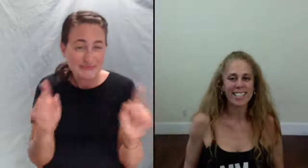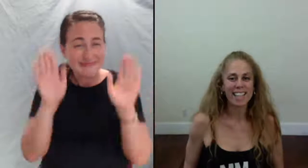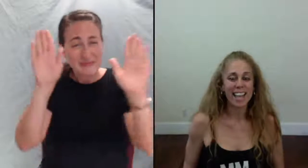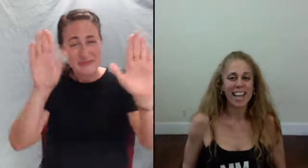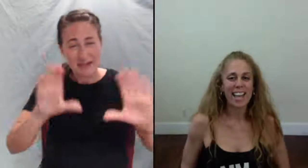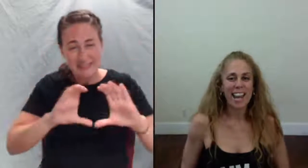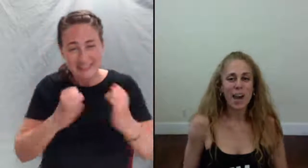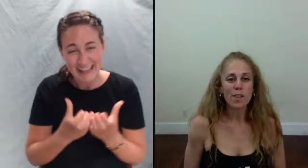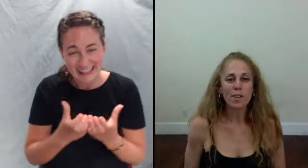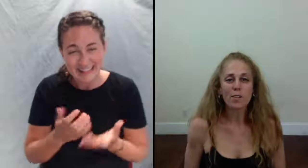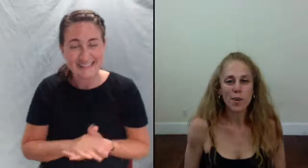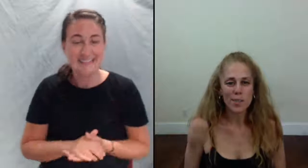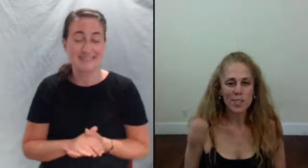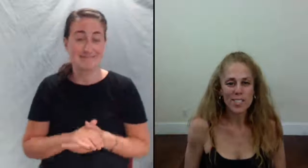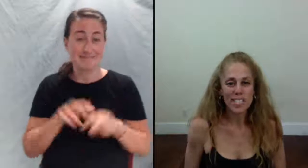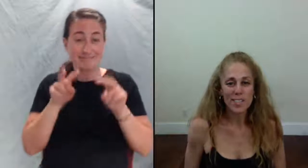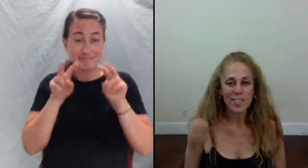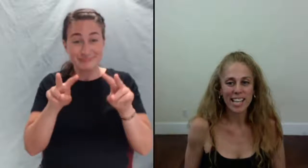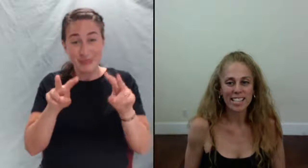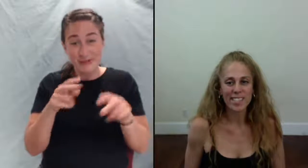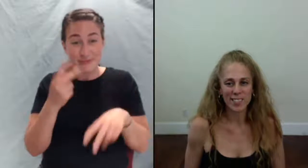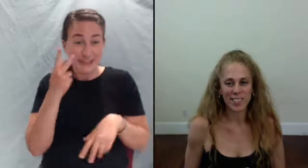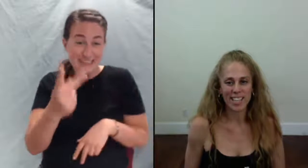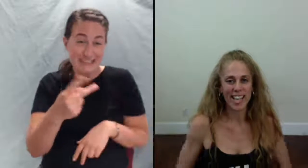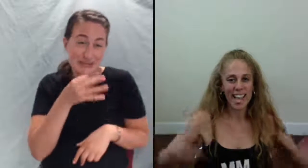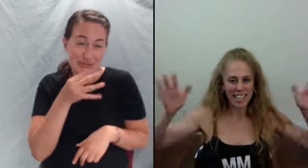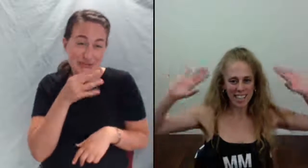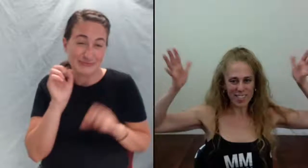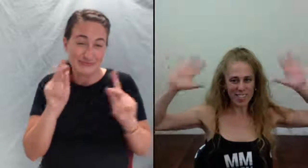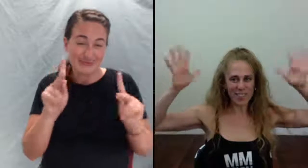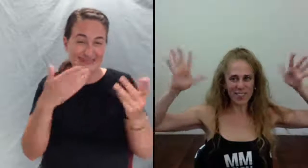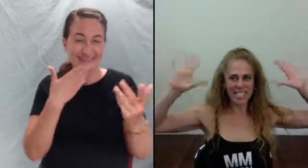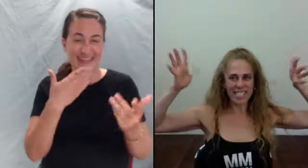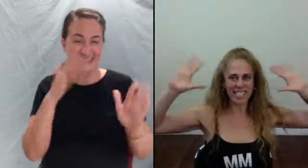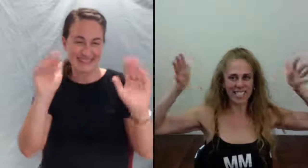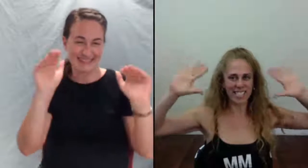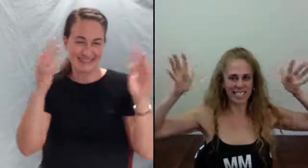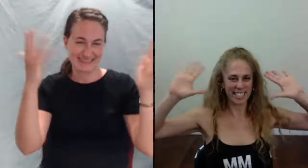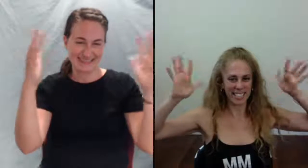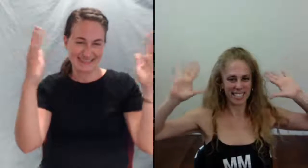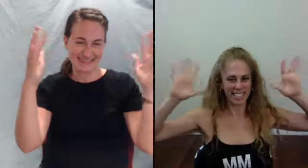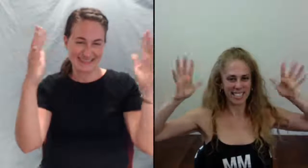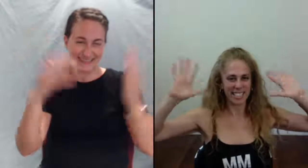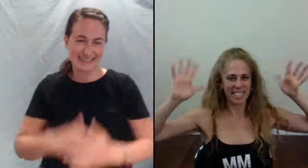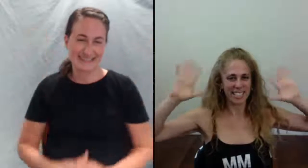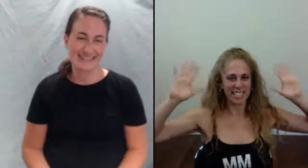class. And I will look forward to seeing you again soon. Thank you so much.